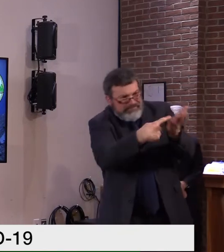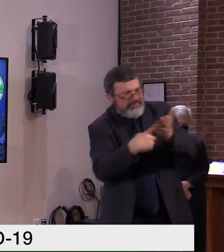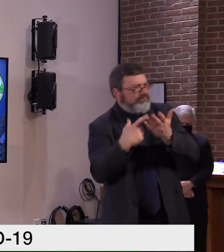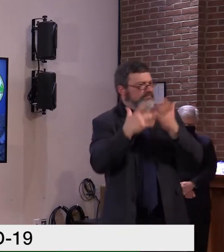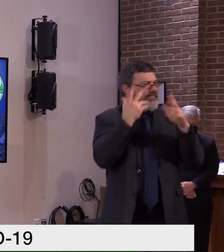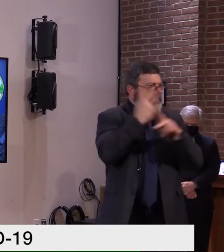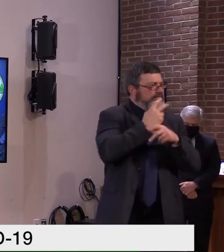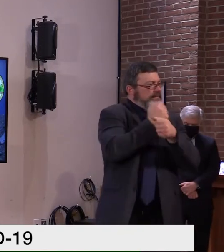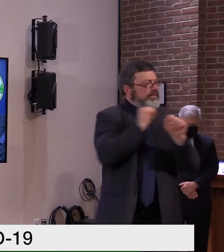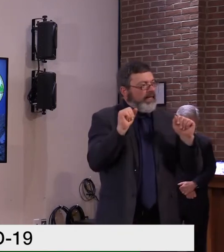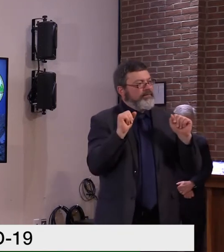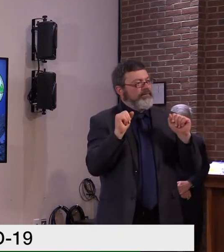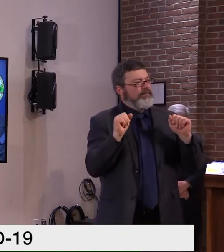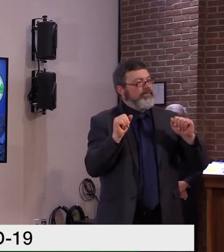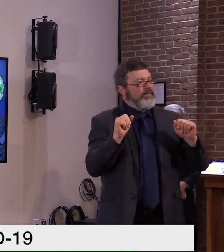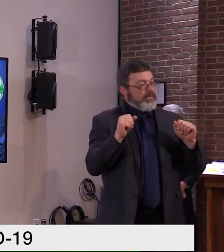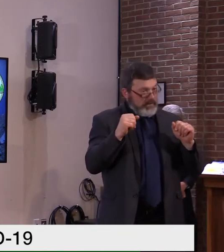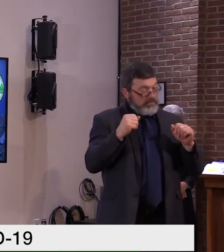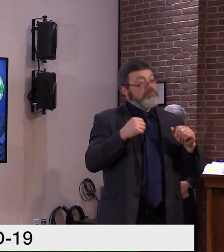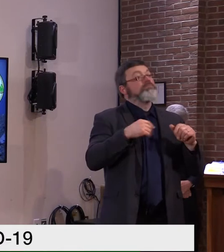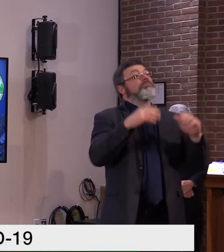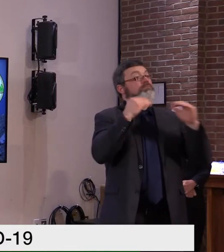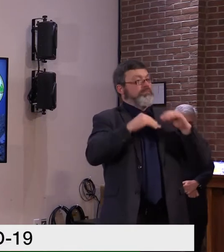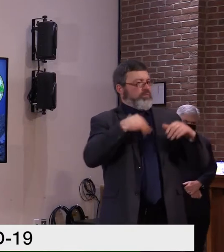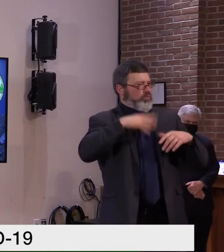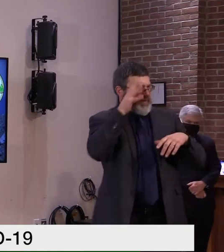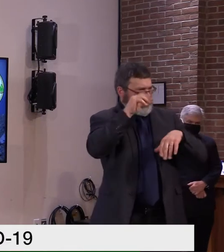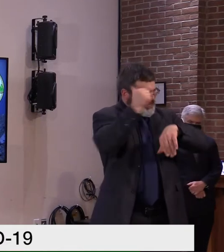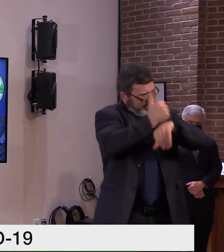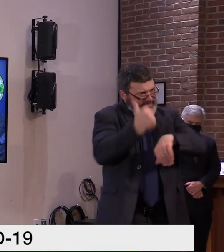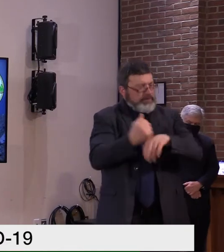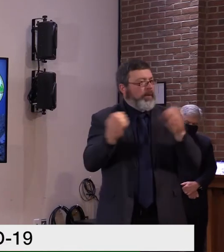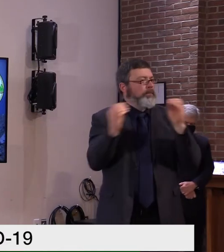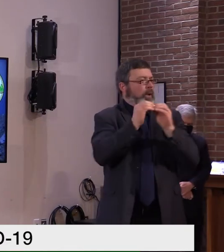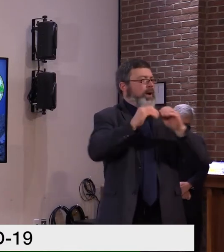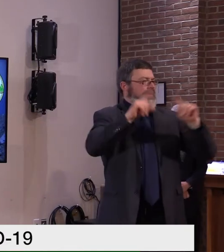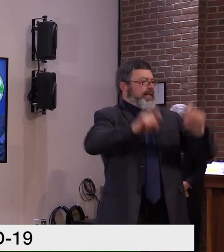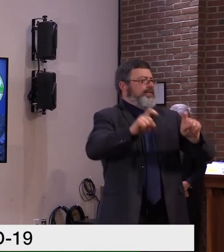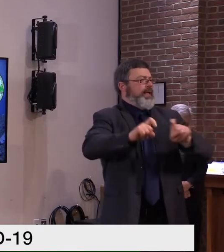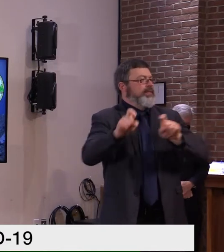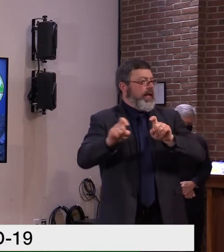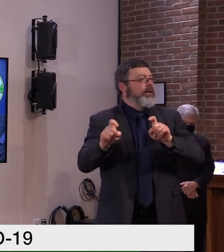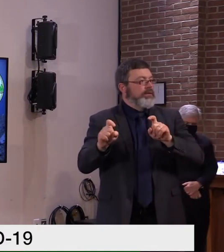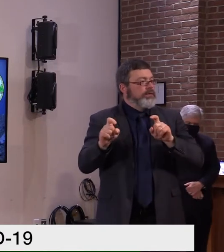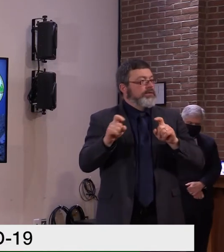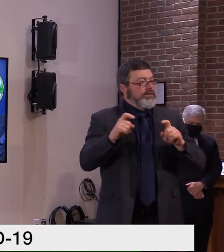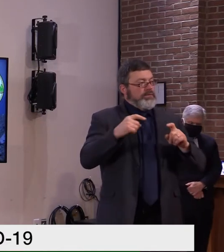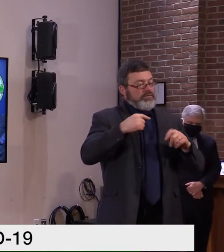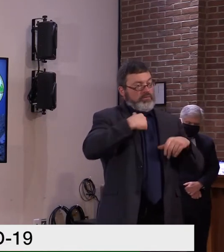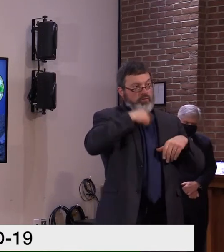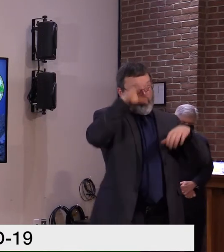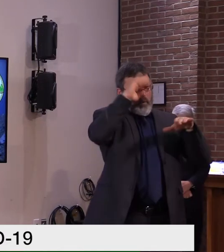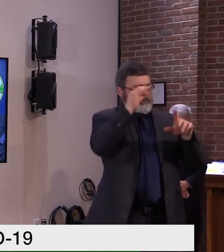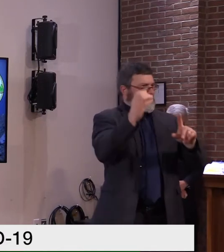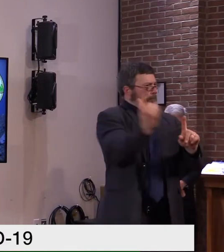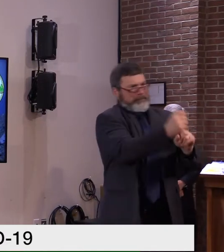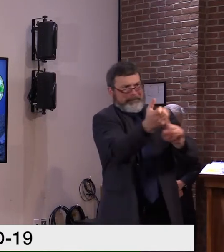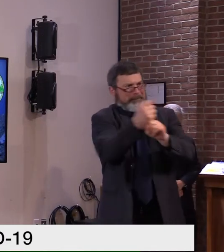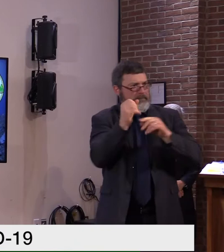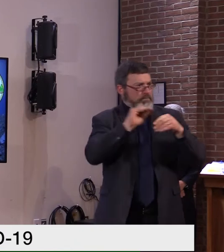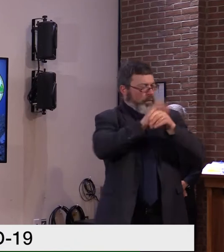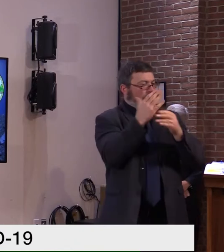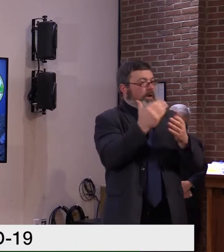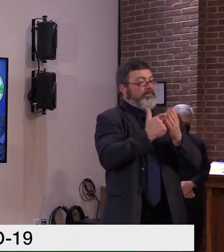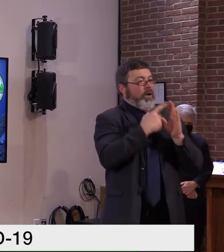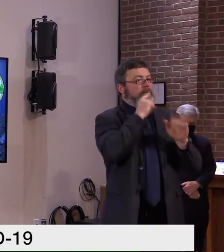isolate these cases early on while they are without symptoms and before infection can spread. Our goal will be